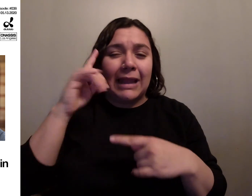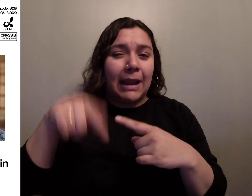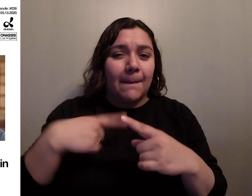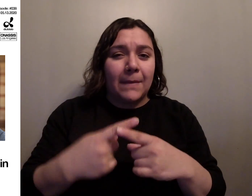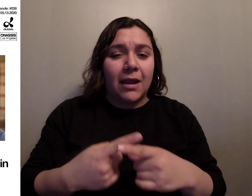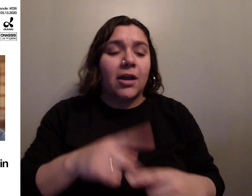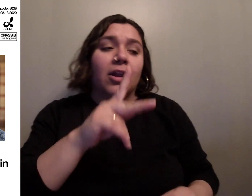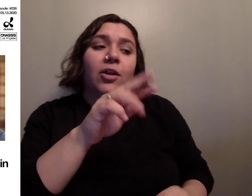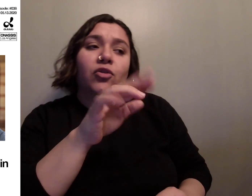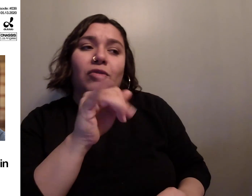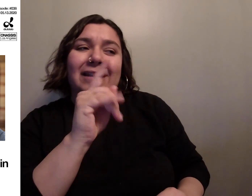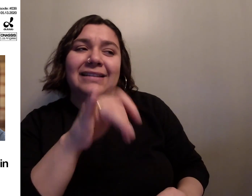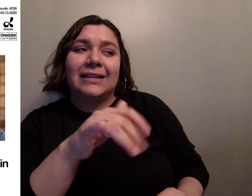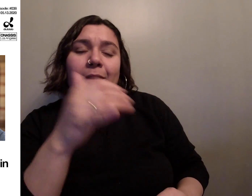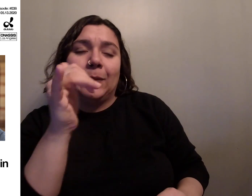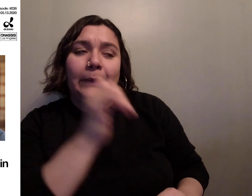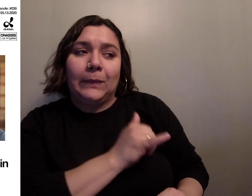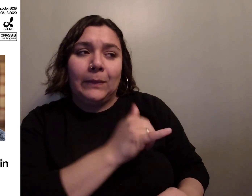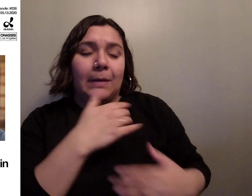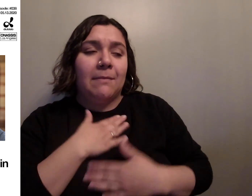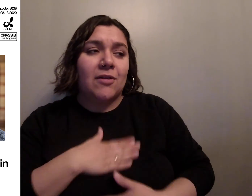it still has us very much in mind.